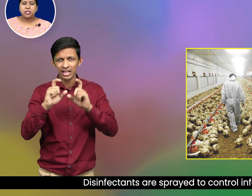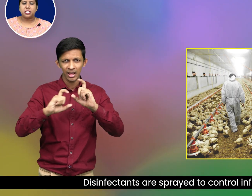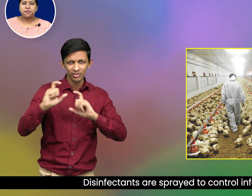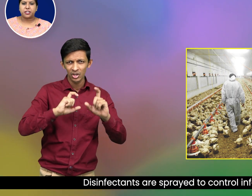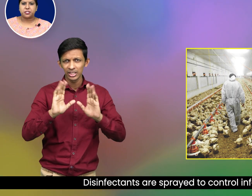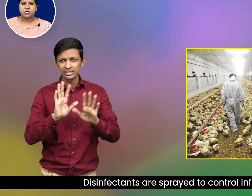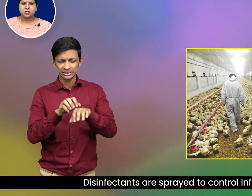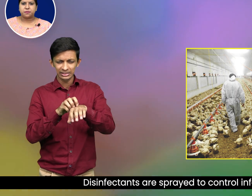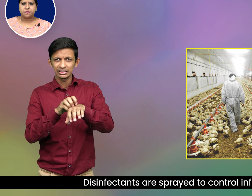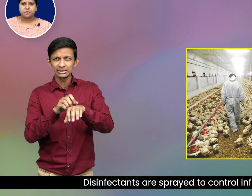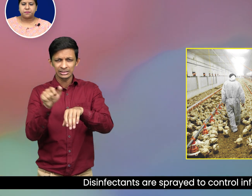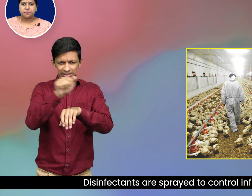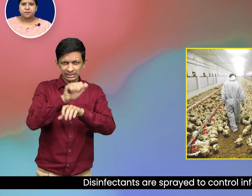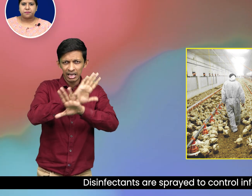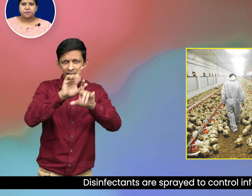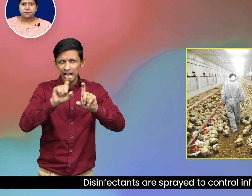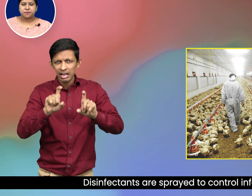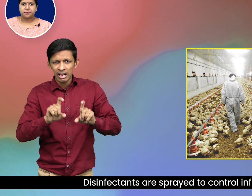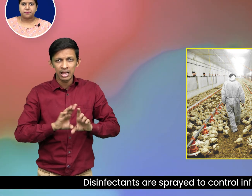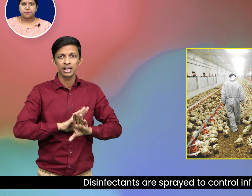control infections.